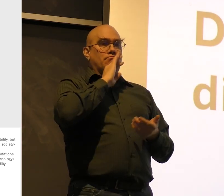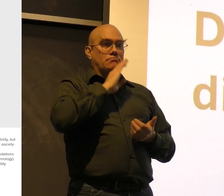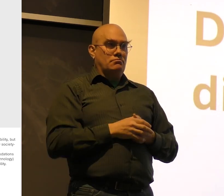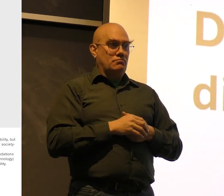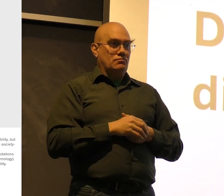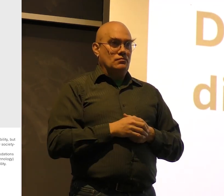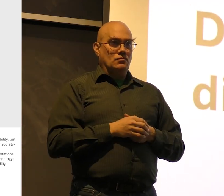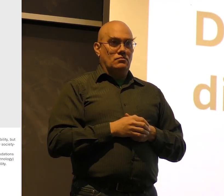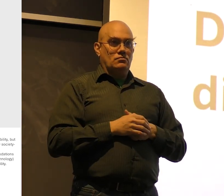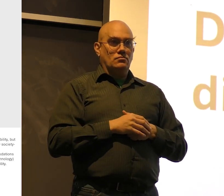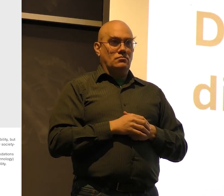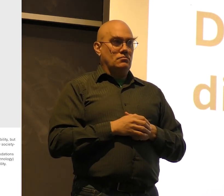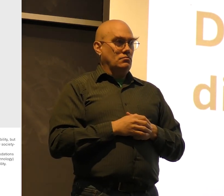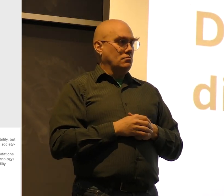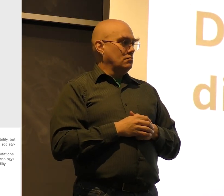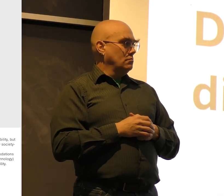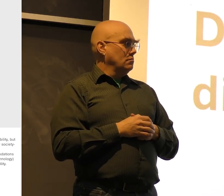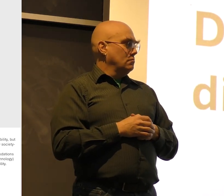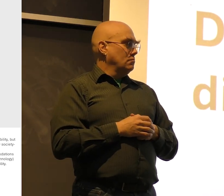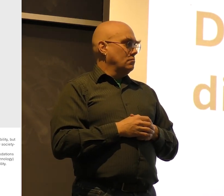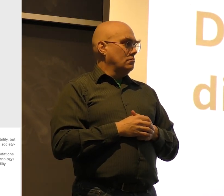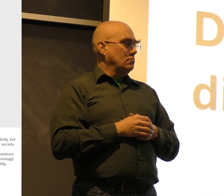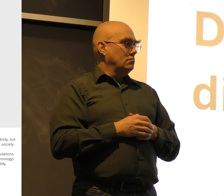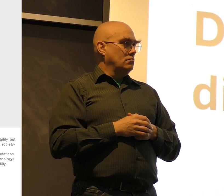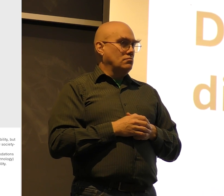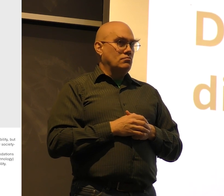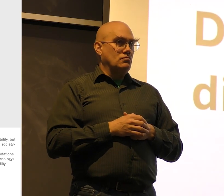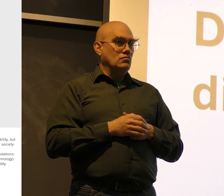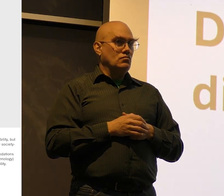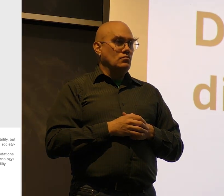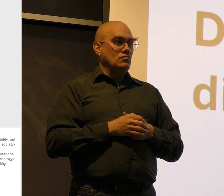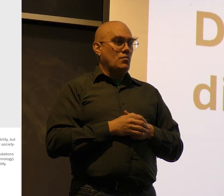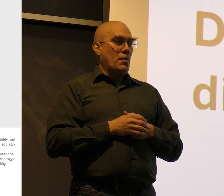engage with the larger world, and then I experience the barrier and the frustration of the disability.